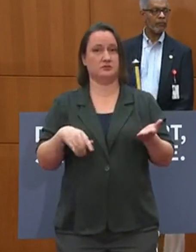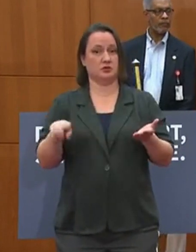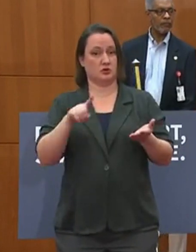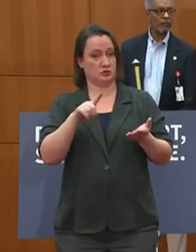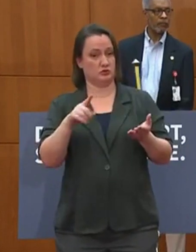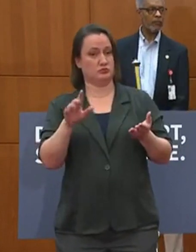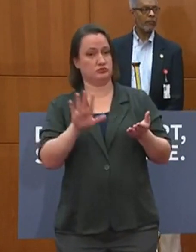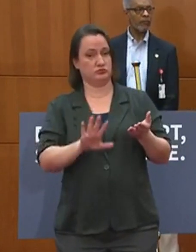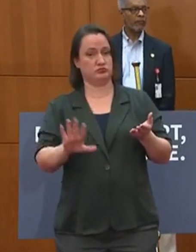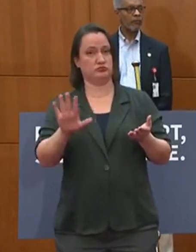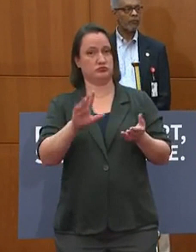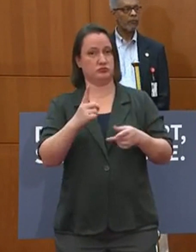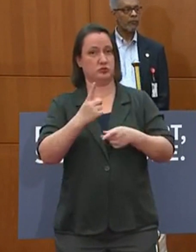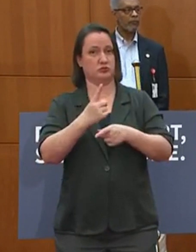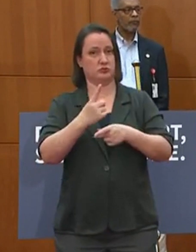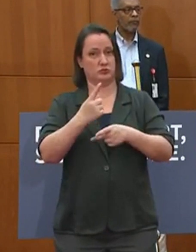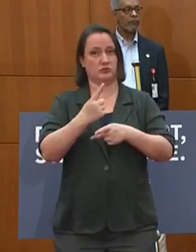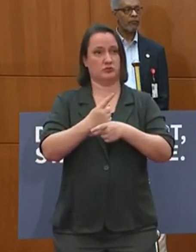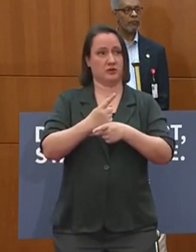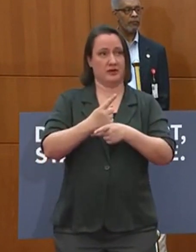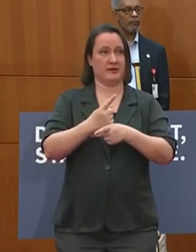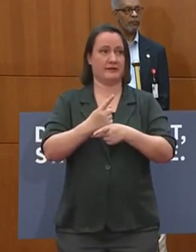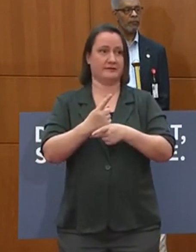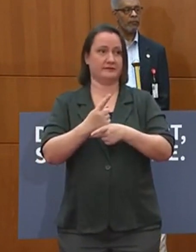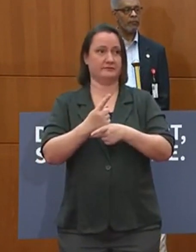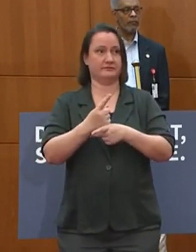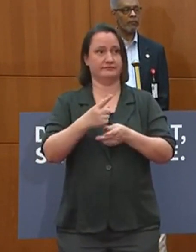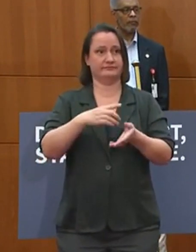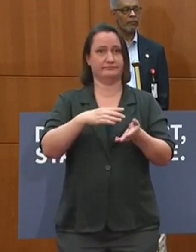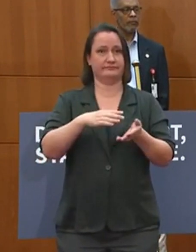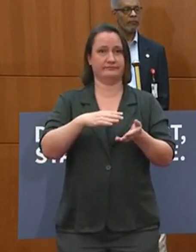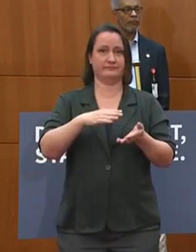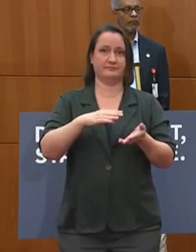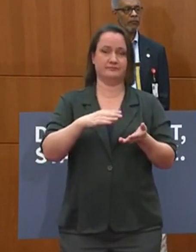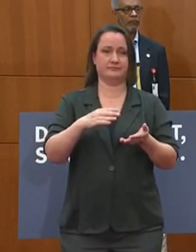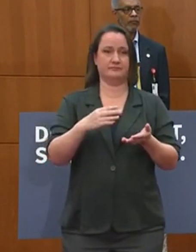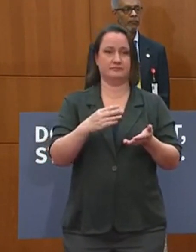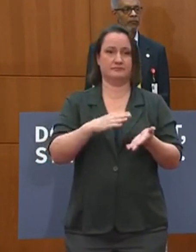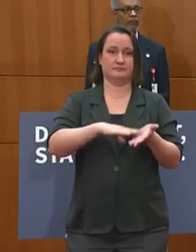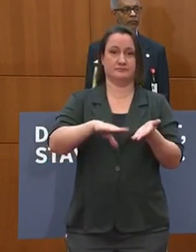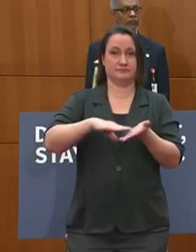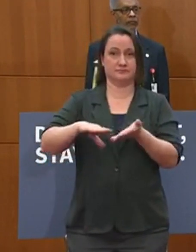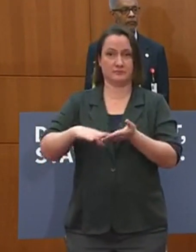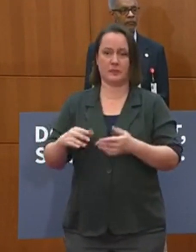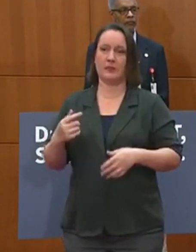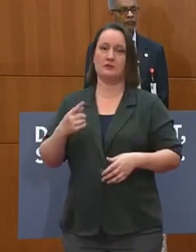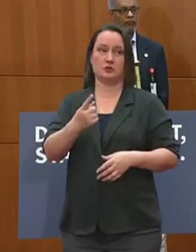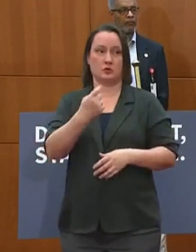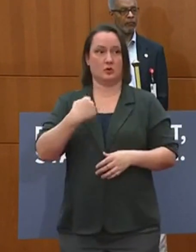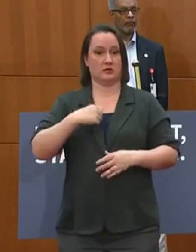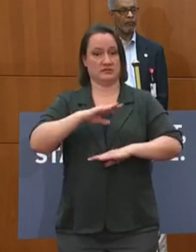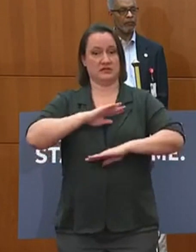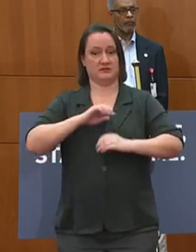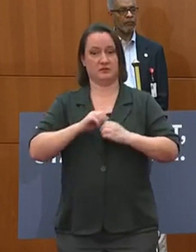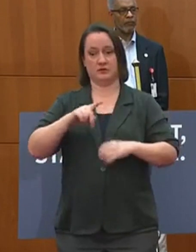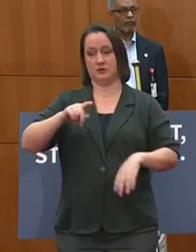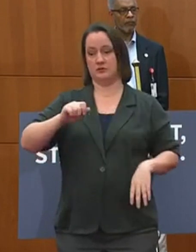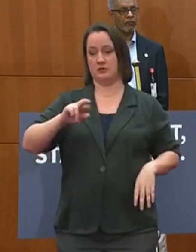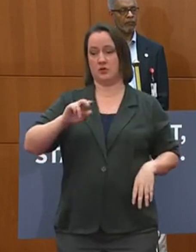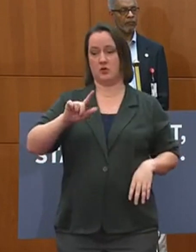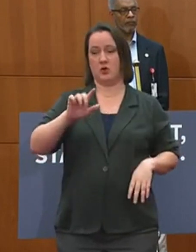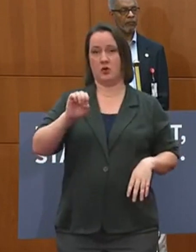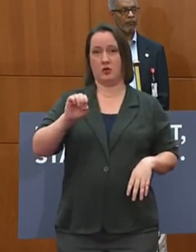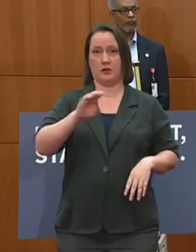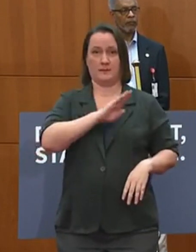in terms of being able to handle this? The question is, are we satisfied with the parole board's work? And I'd